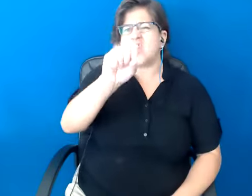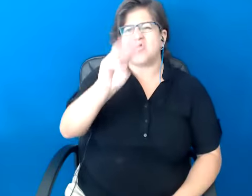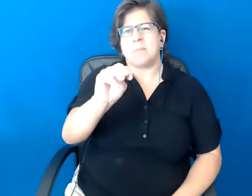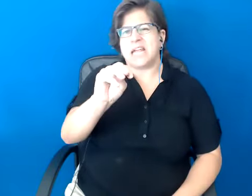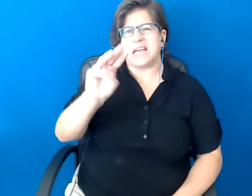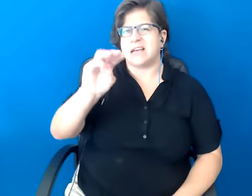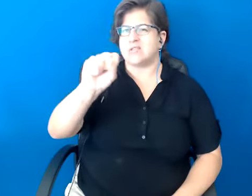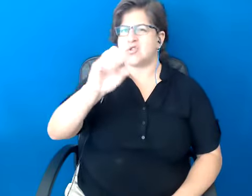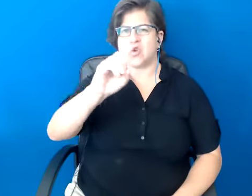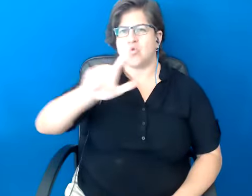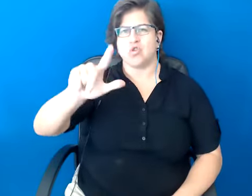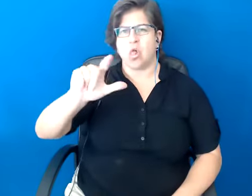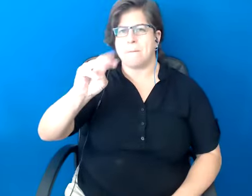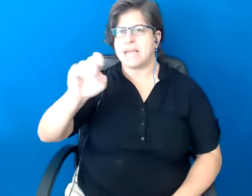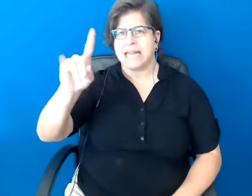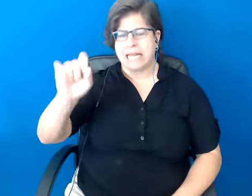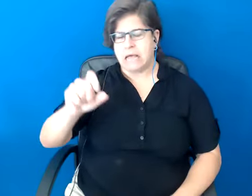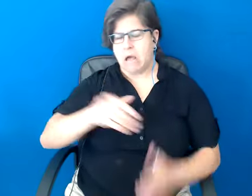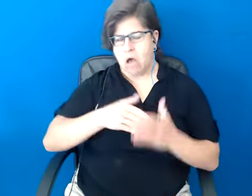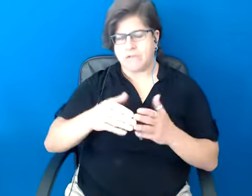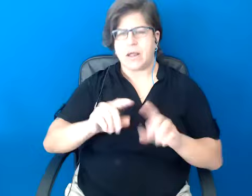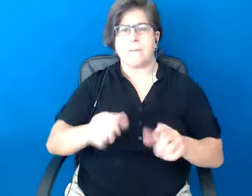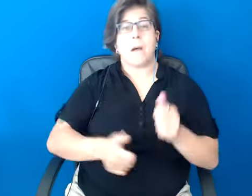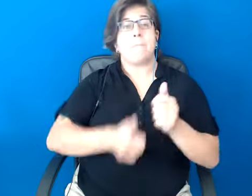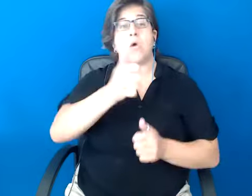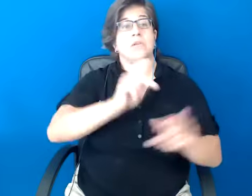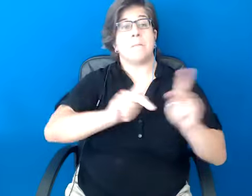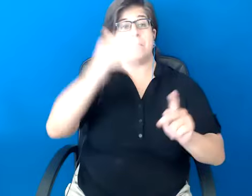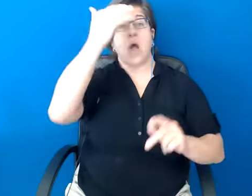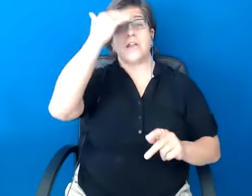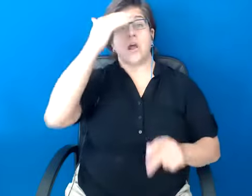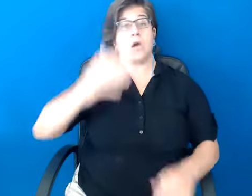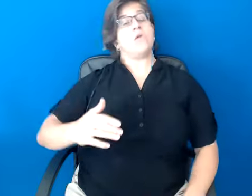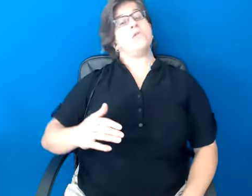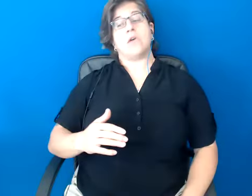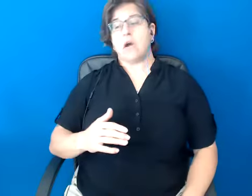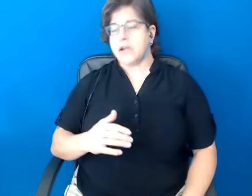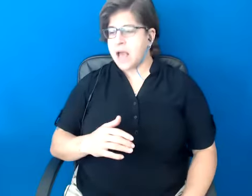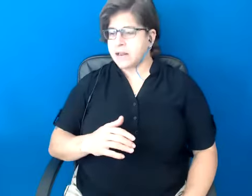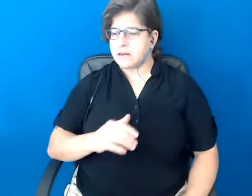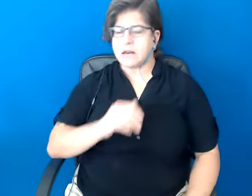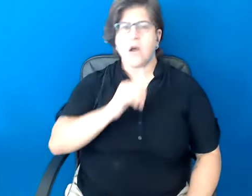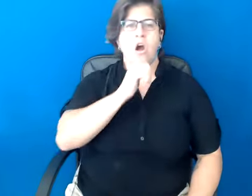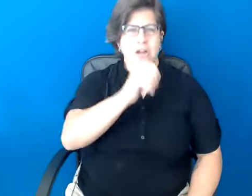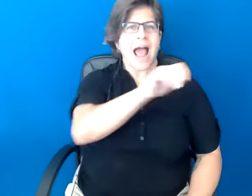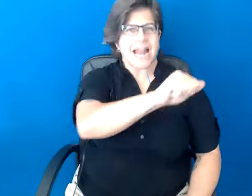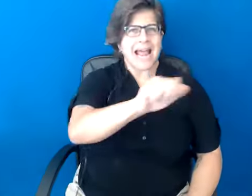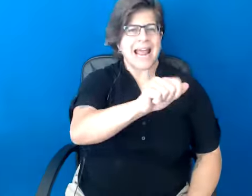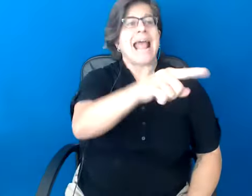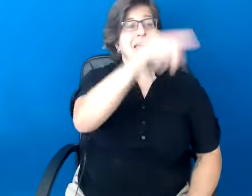I'm not much into social media. I'm on there from time to time. But most of the people that I know are in